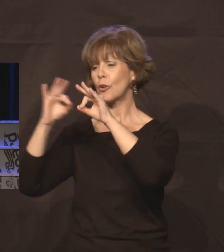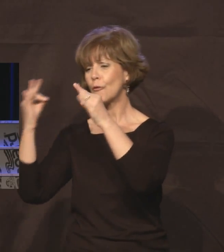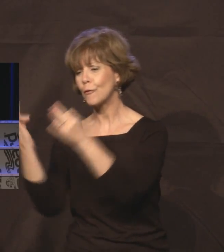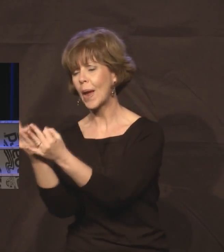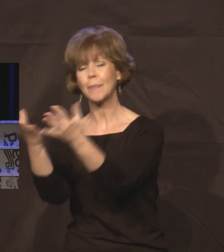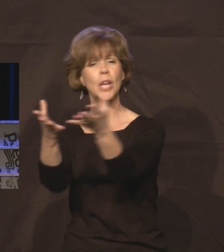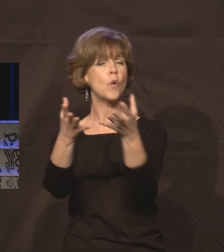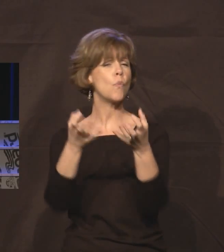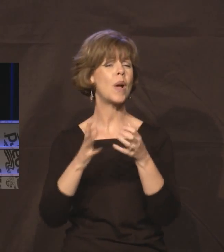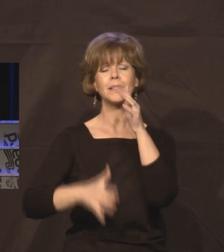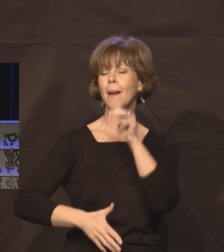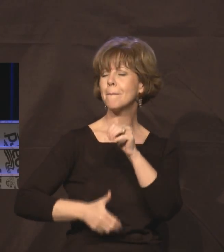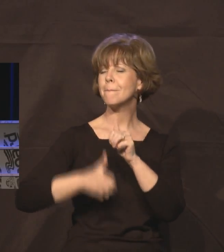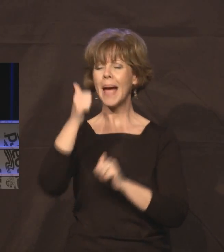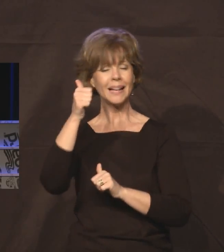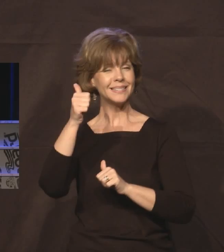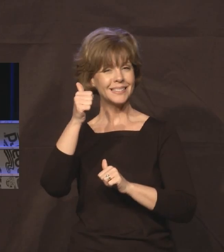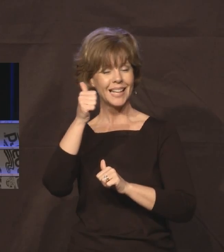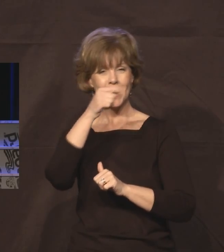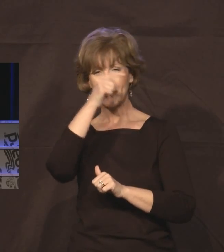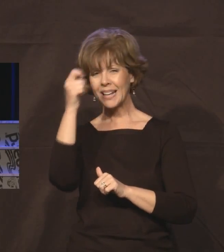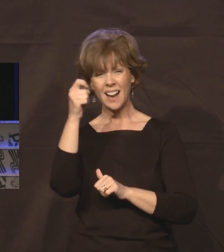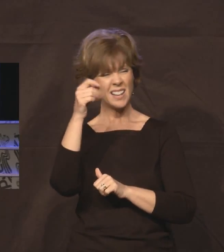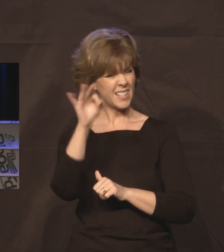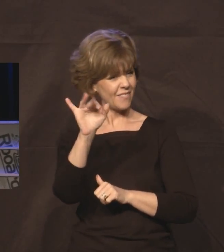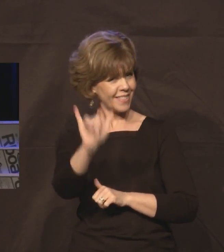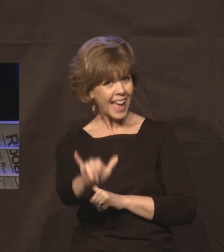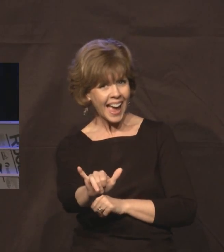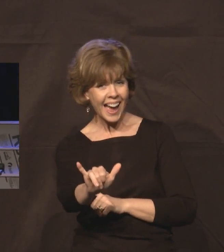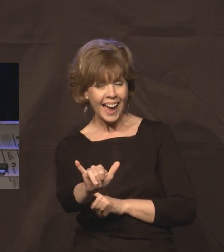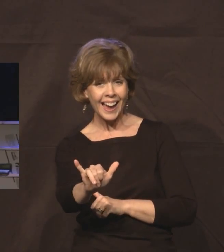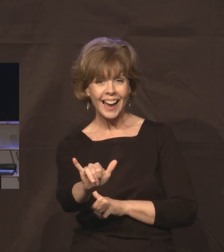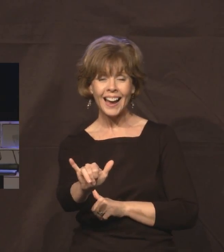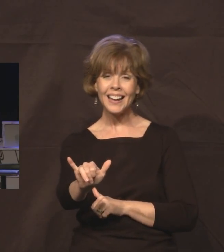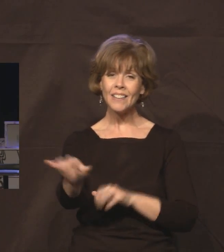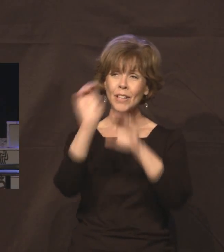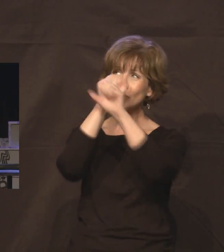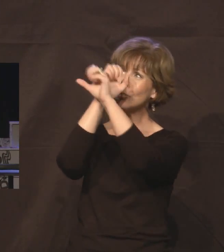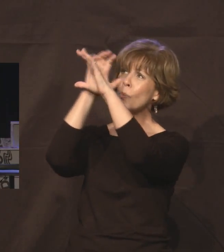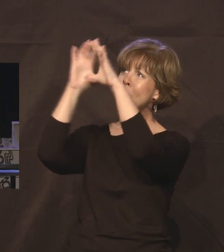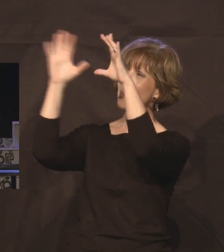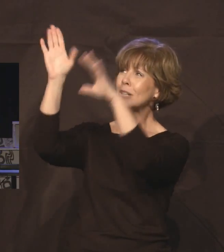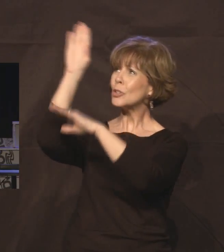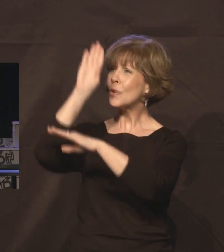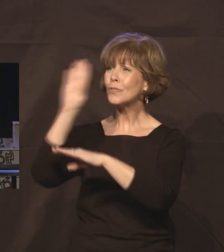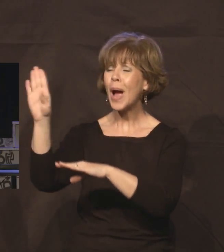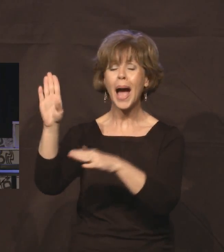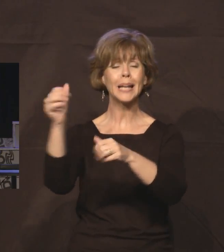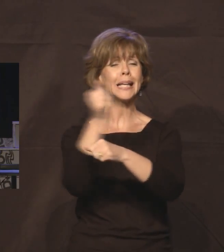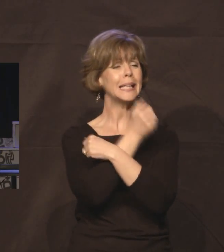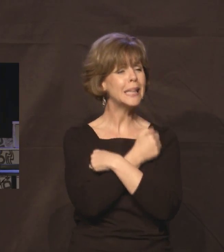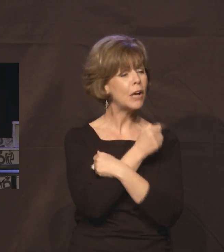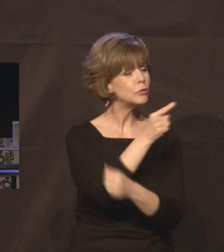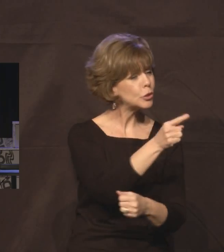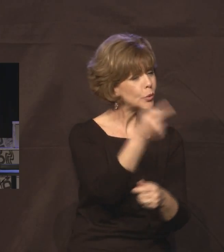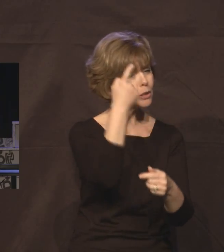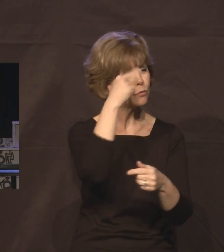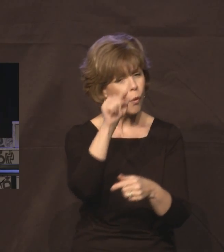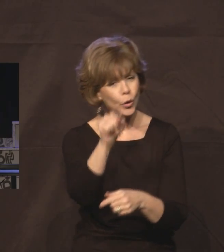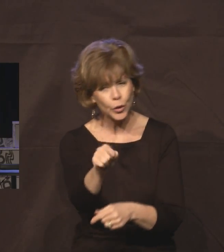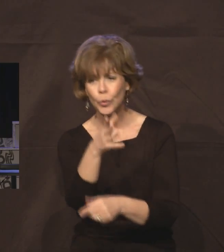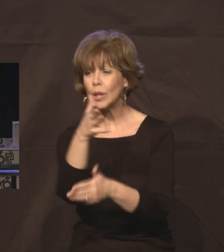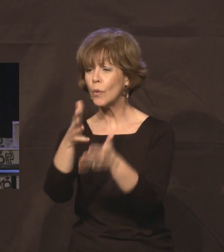wants the best. And because of that, see, when you think about, if that's your picture of God, a God who loves you, who's for you, and who